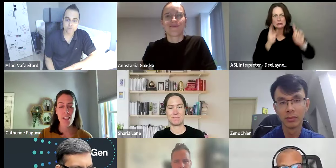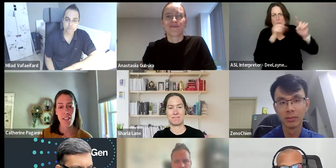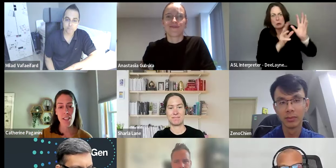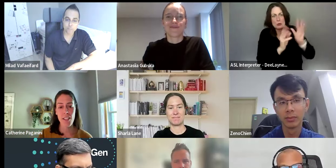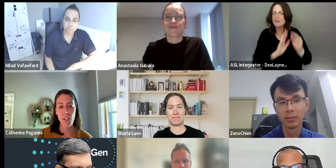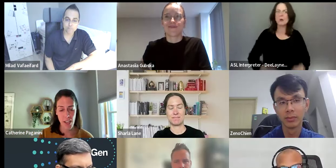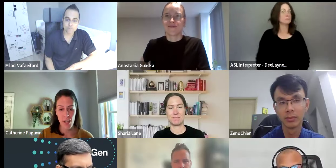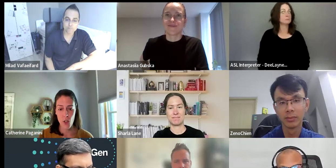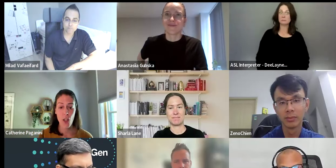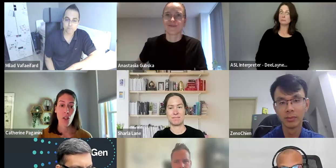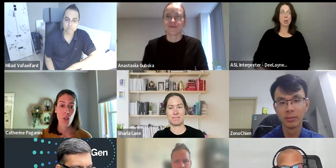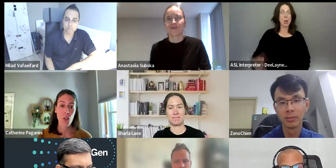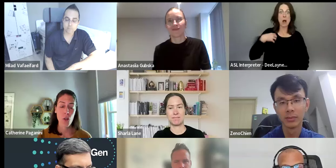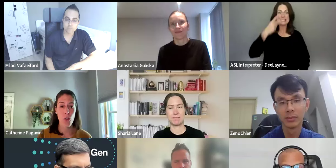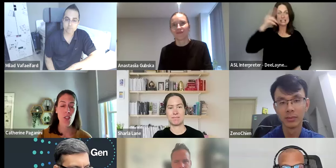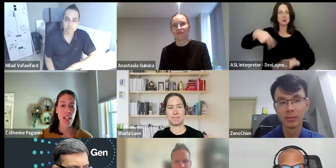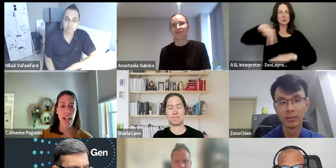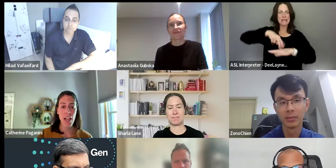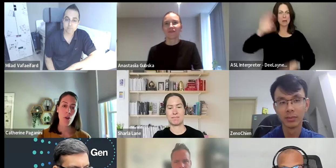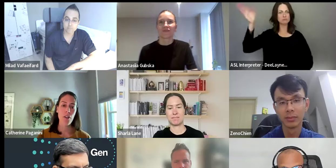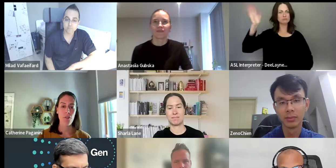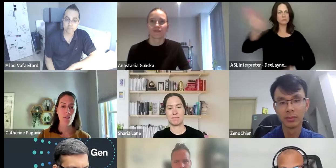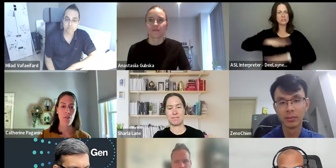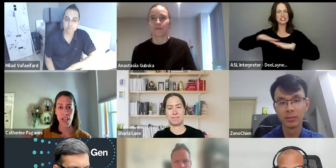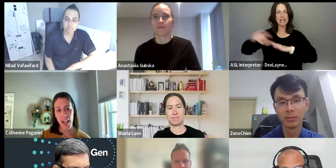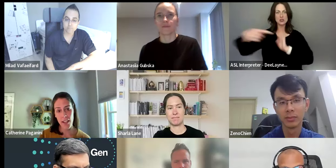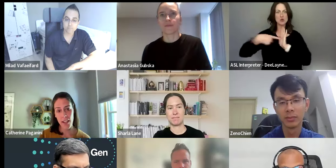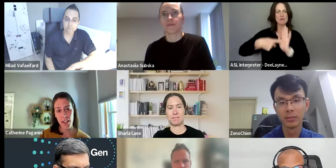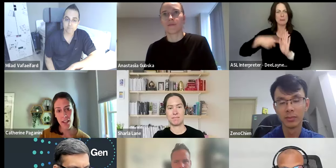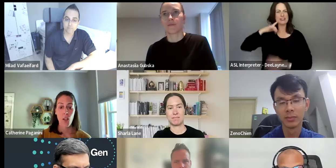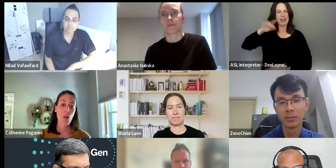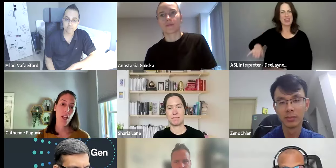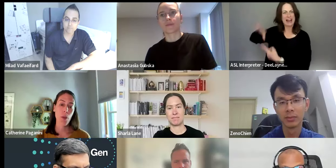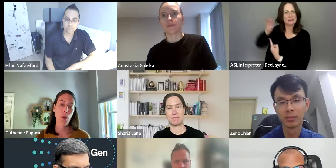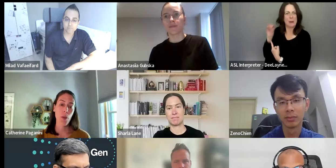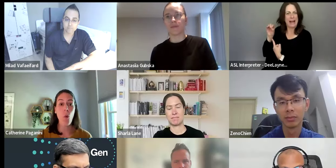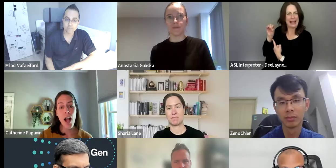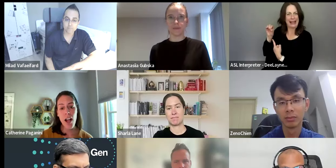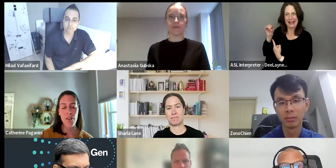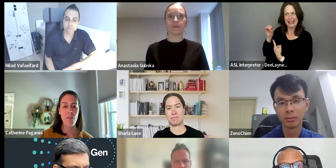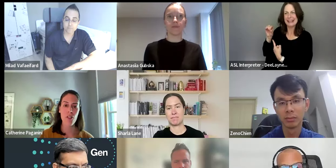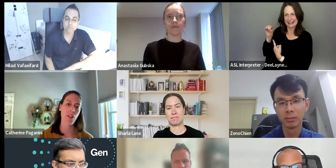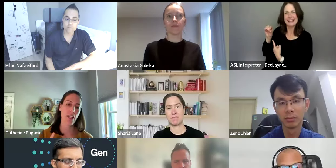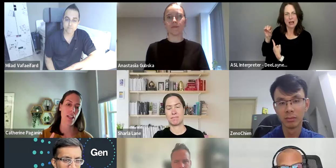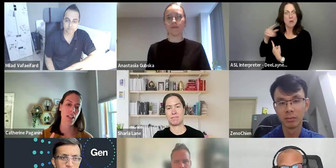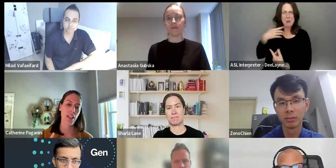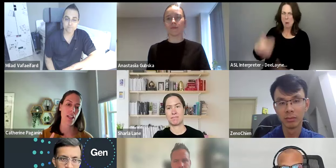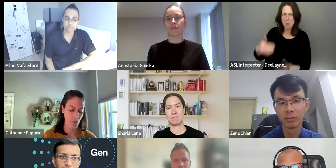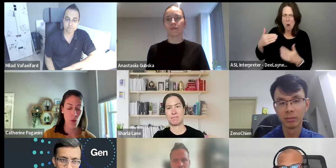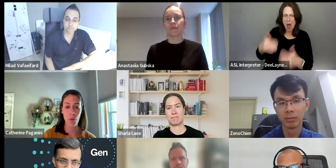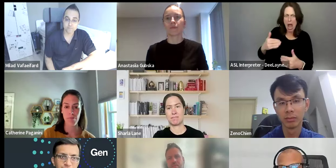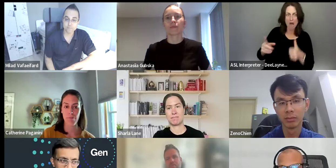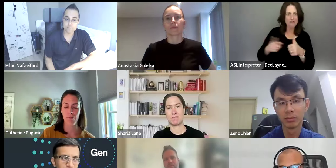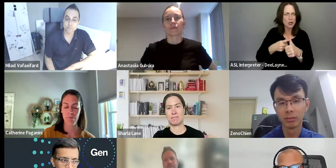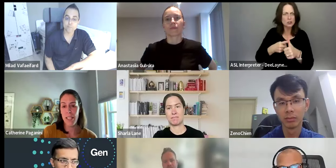whatever. Once they see you on stage, you're saying I work for company X, you're there, people are like, wow. And first of all,